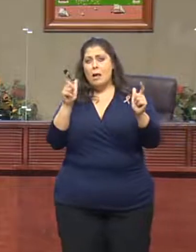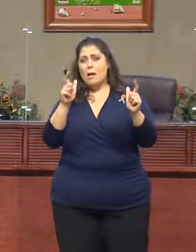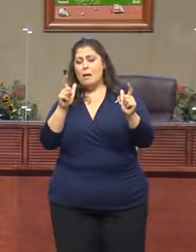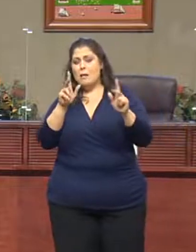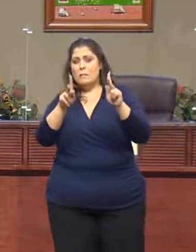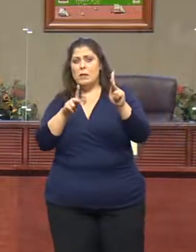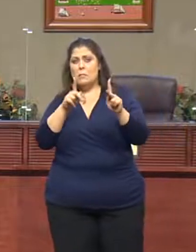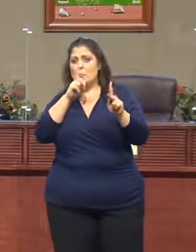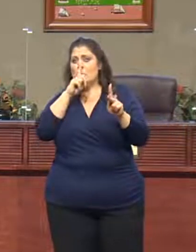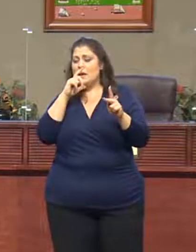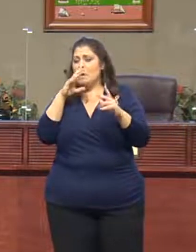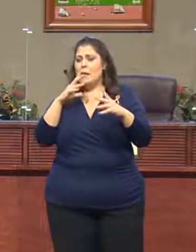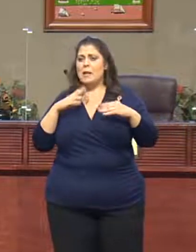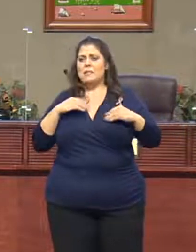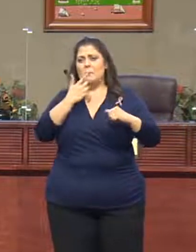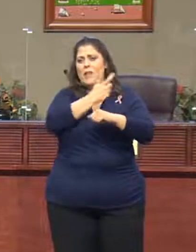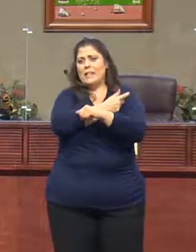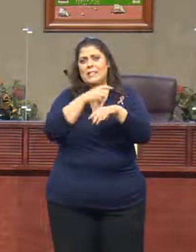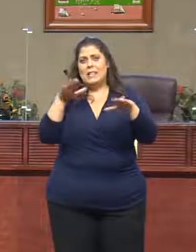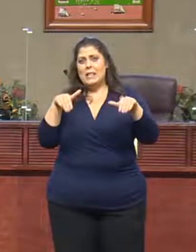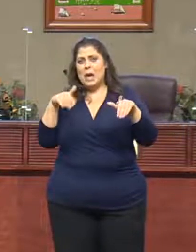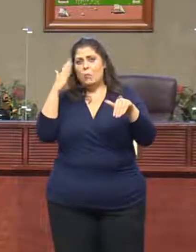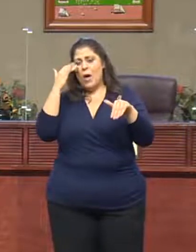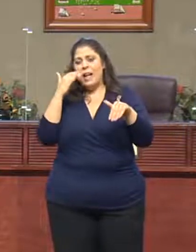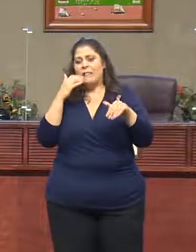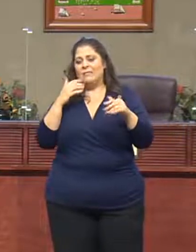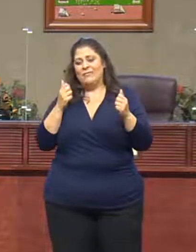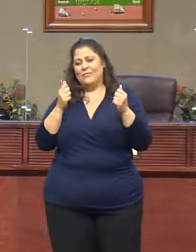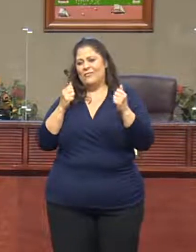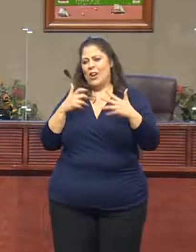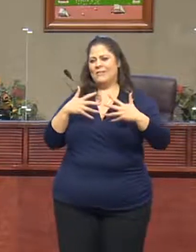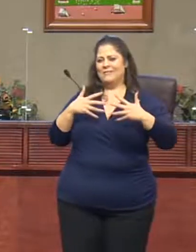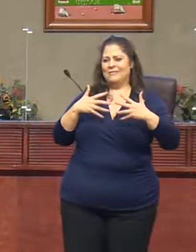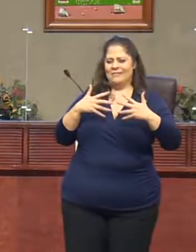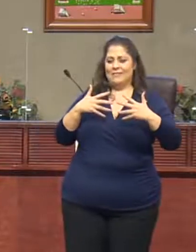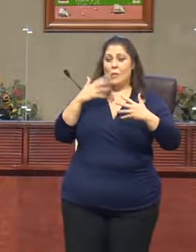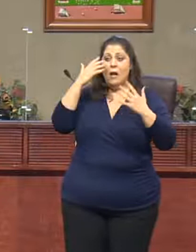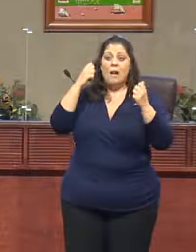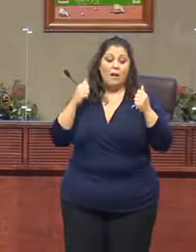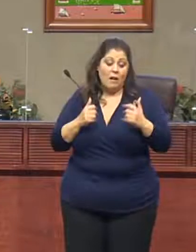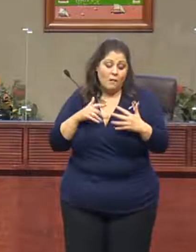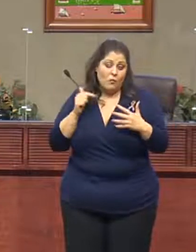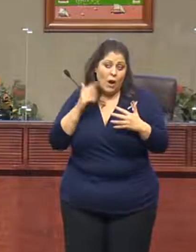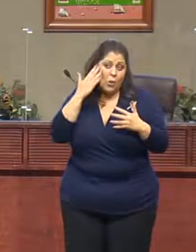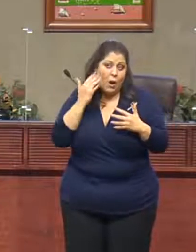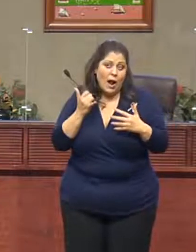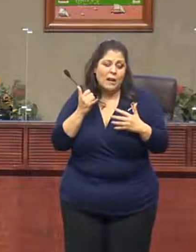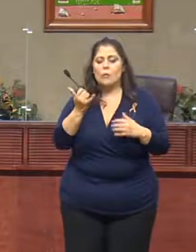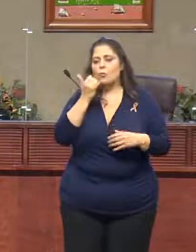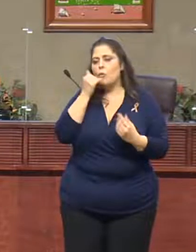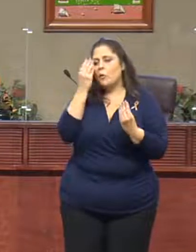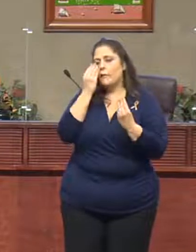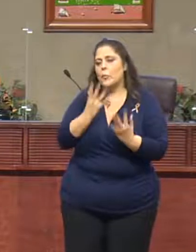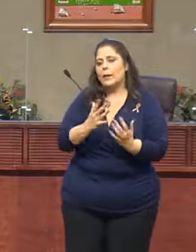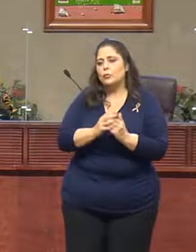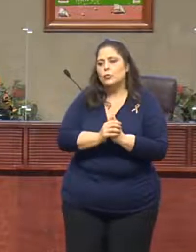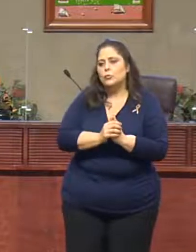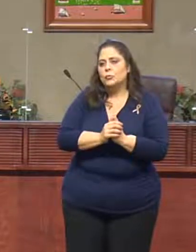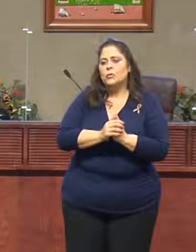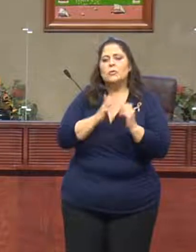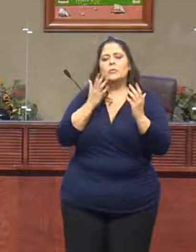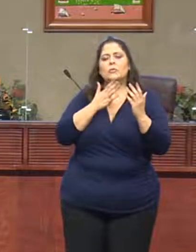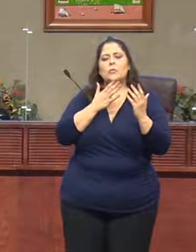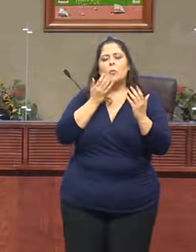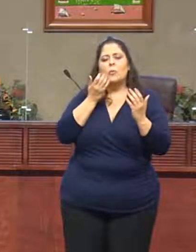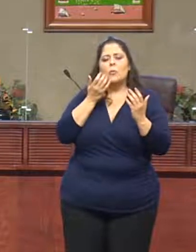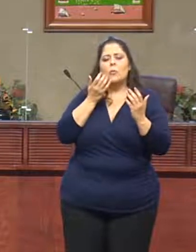been vaccinated that is just afraid because they have the wrong information. So look for the right information. Call